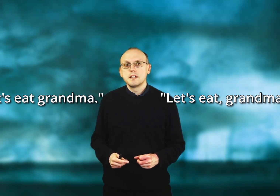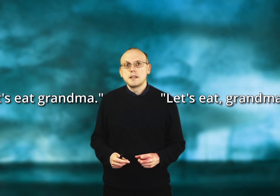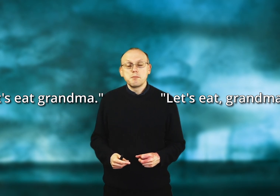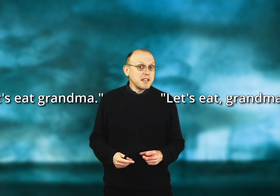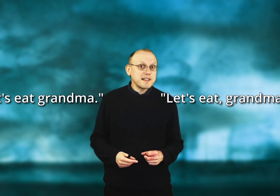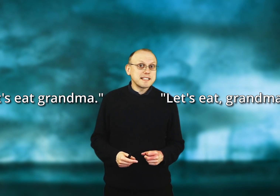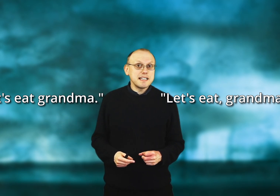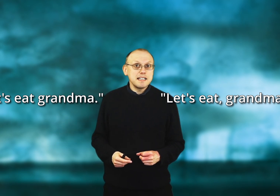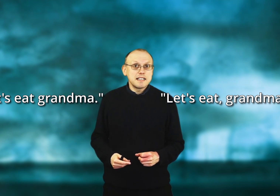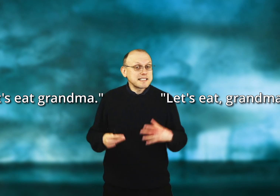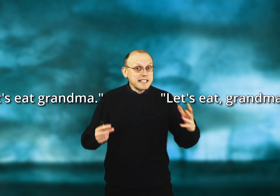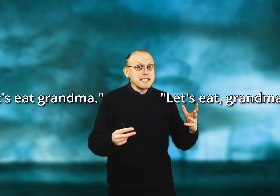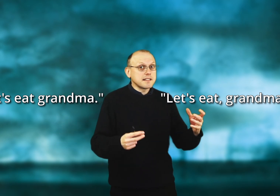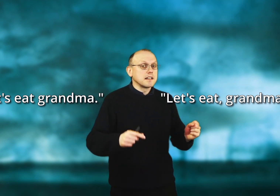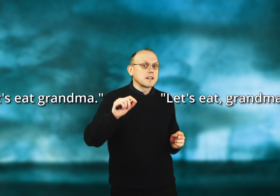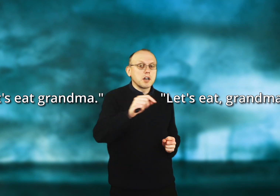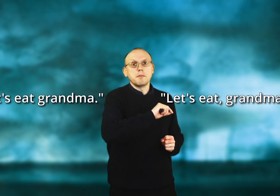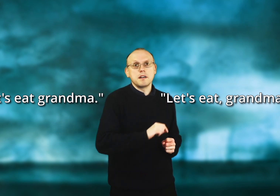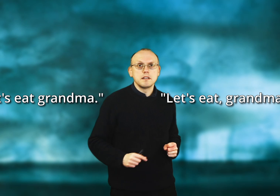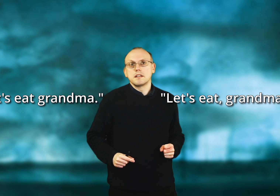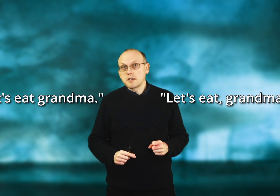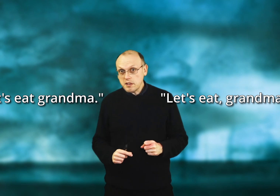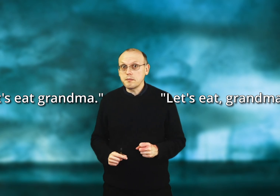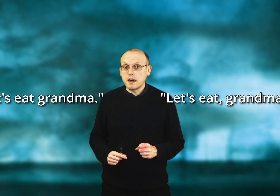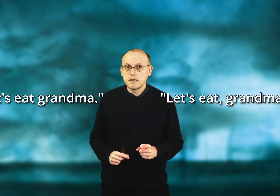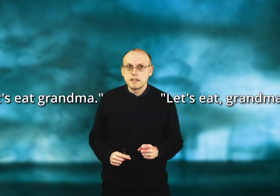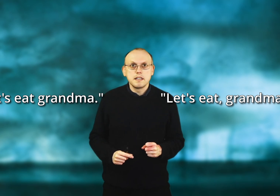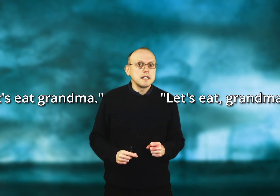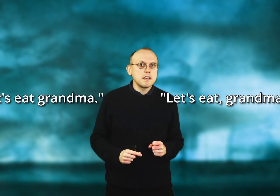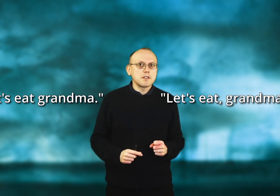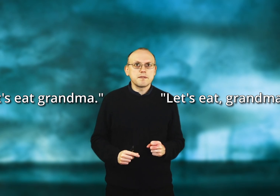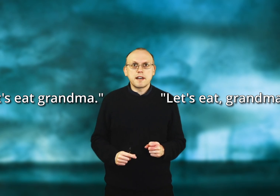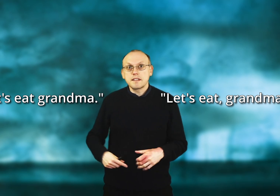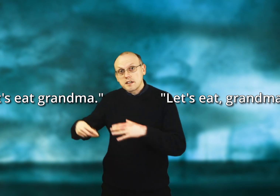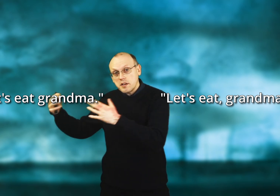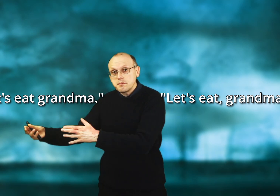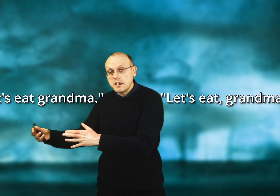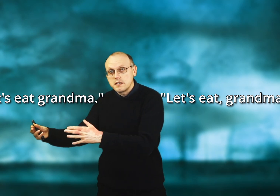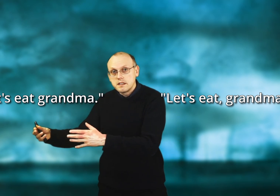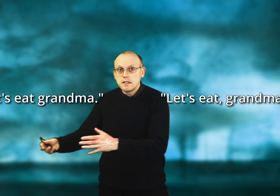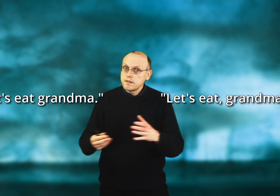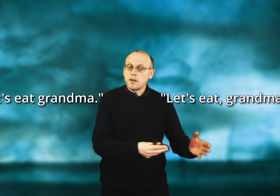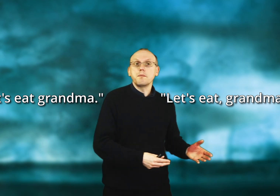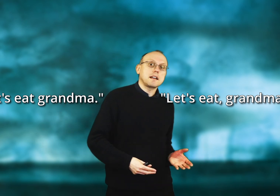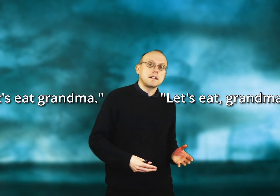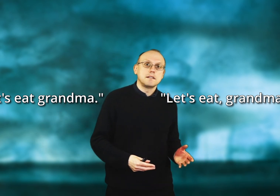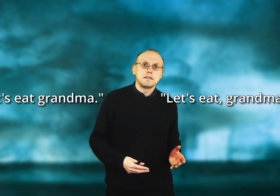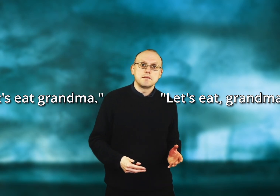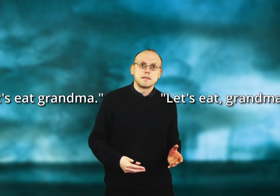But if I say let's eat, comma, grandma, here you invite grandma for a meal. So